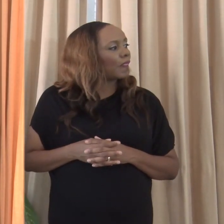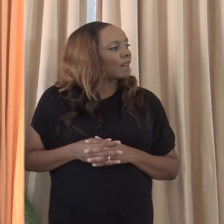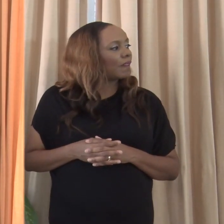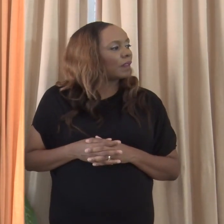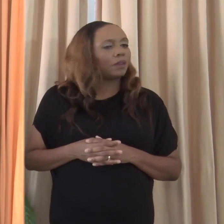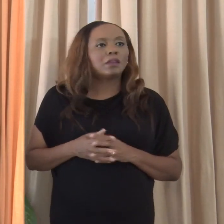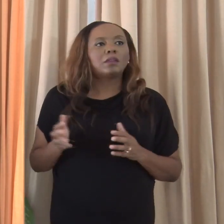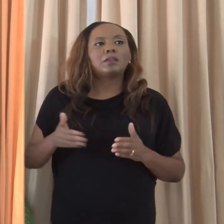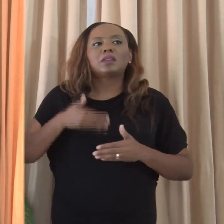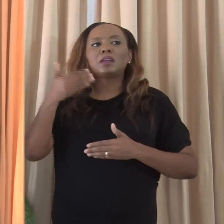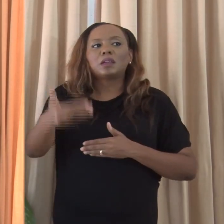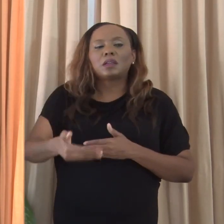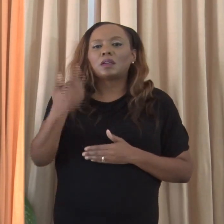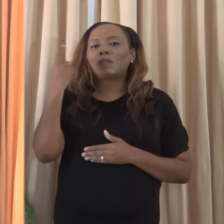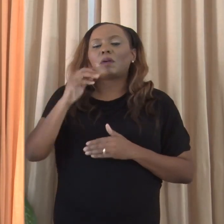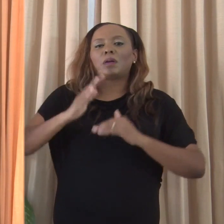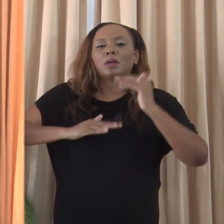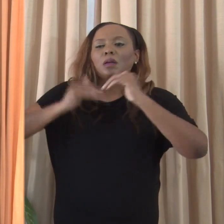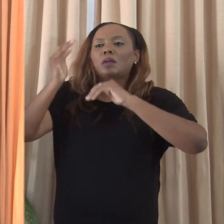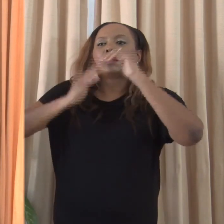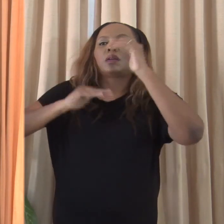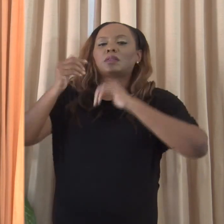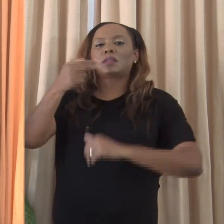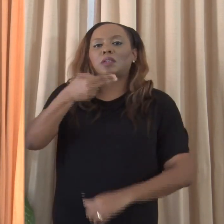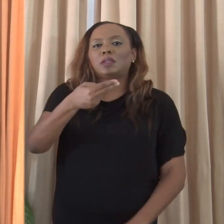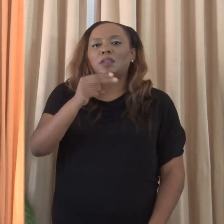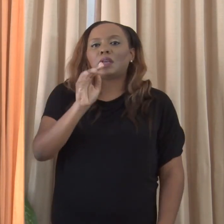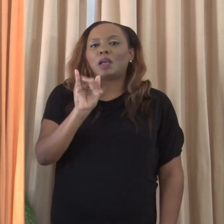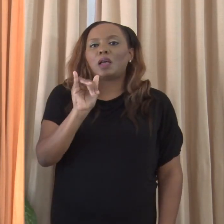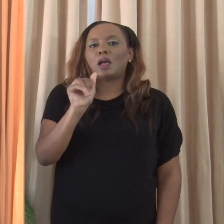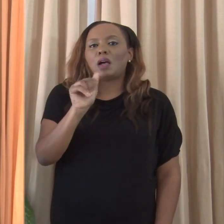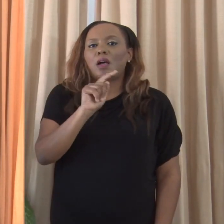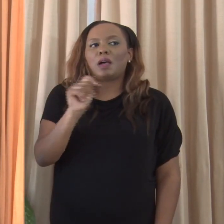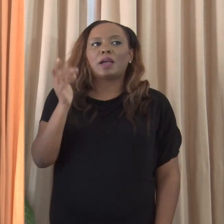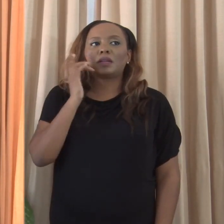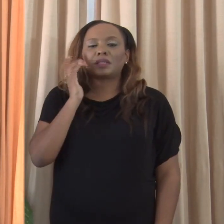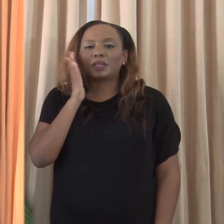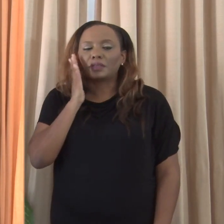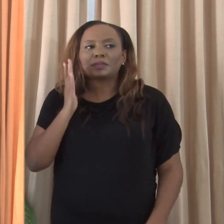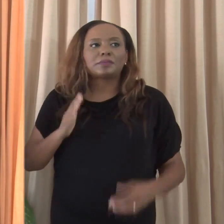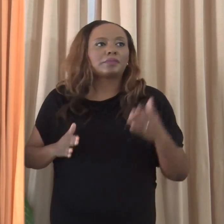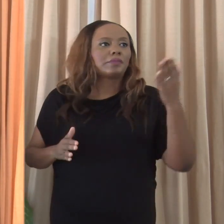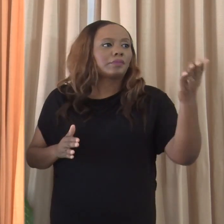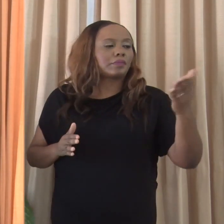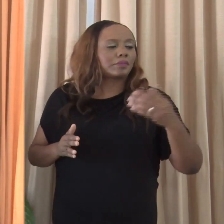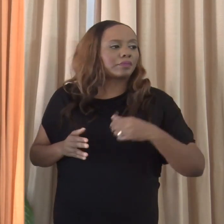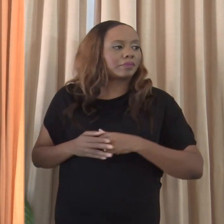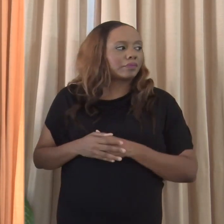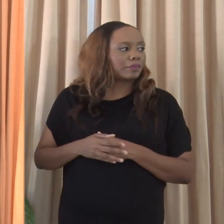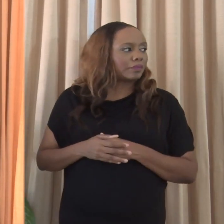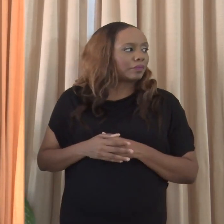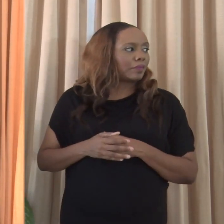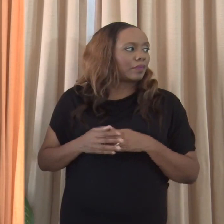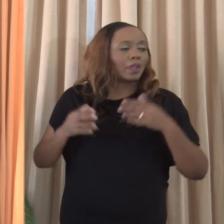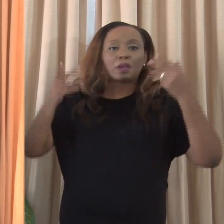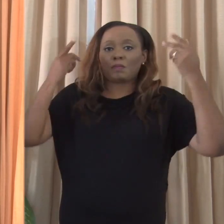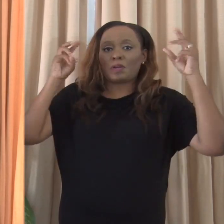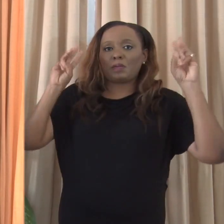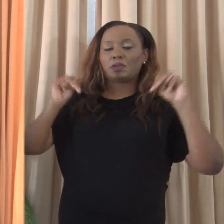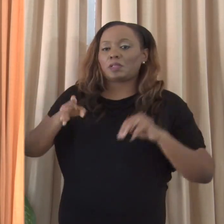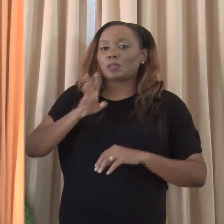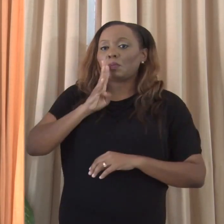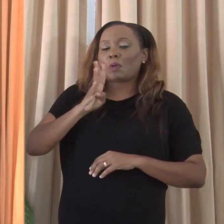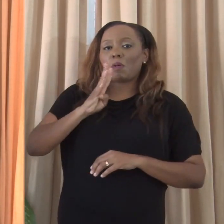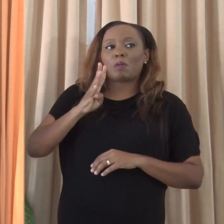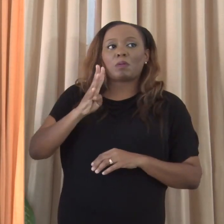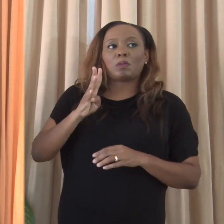of the Hyatt complex in the city? The Prime Minister addressed that on Friday and indicated that there are